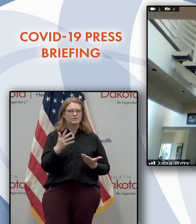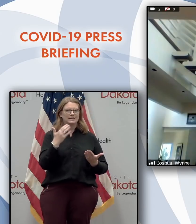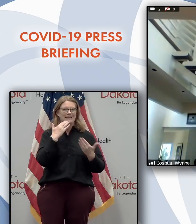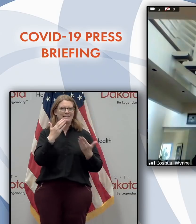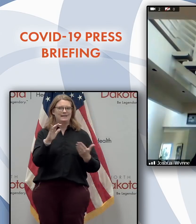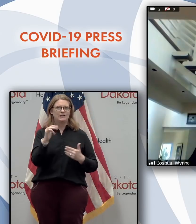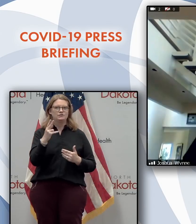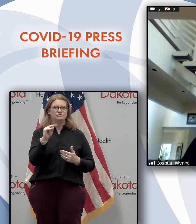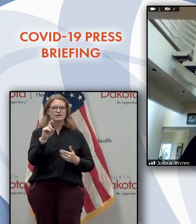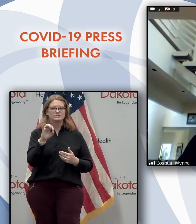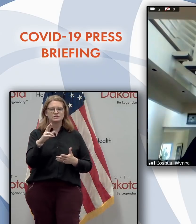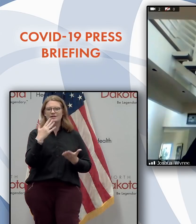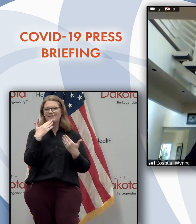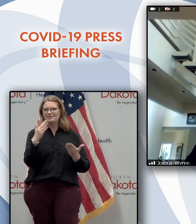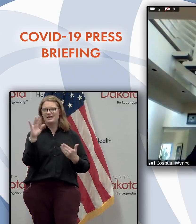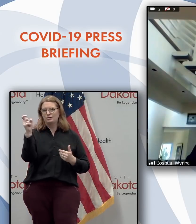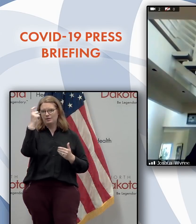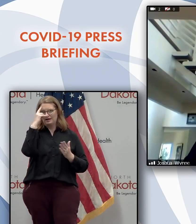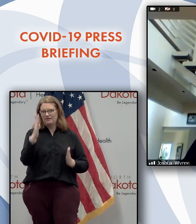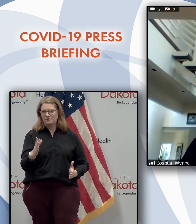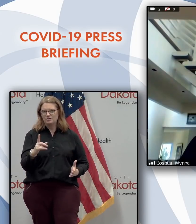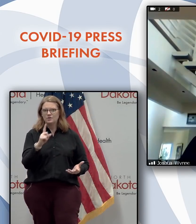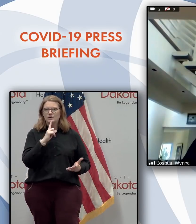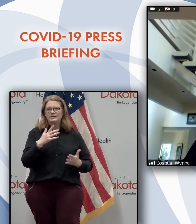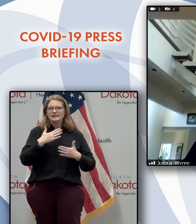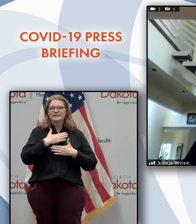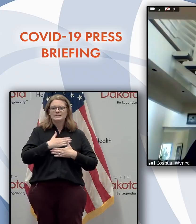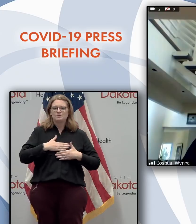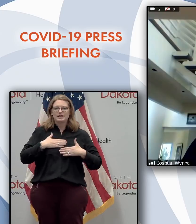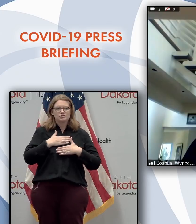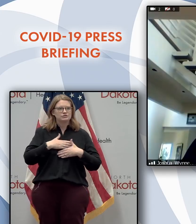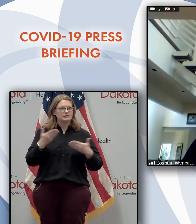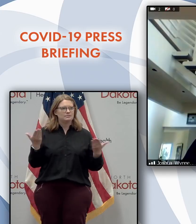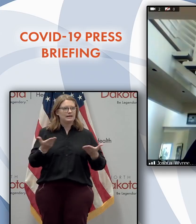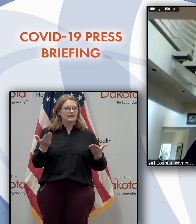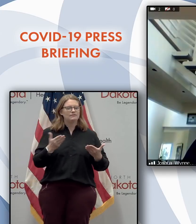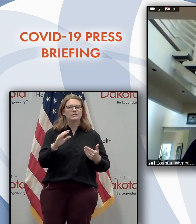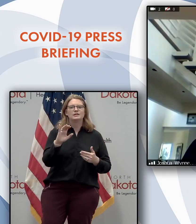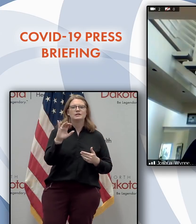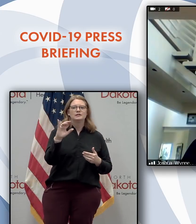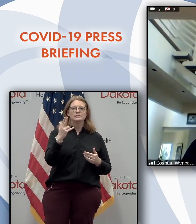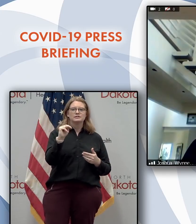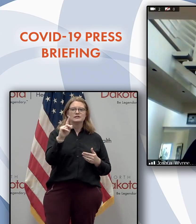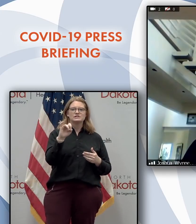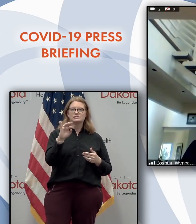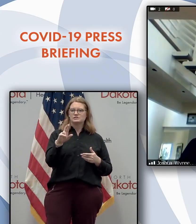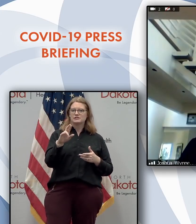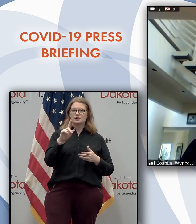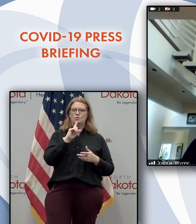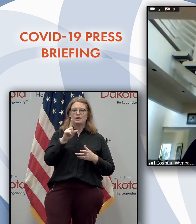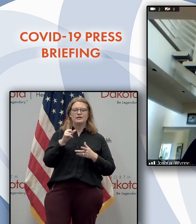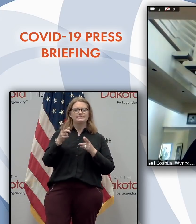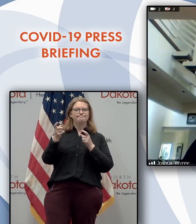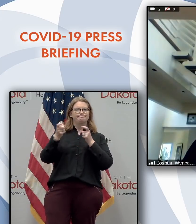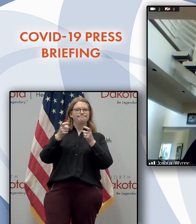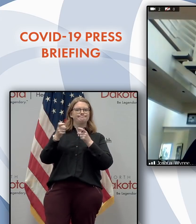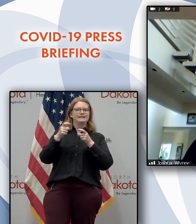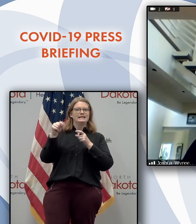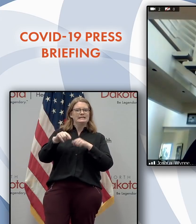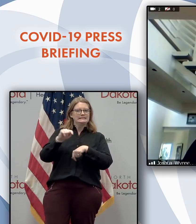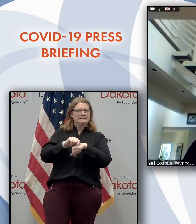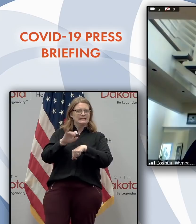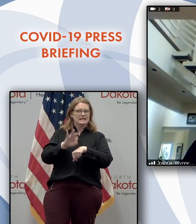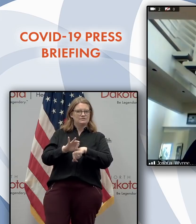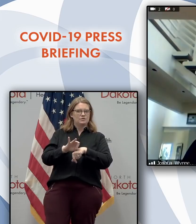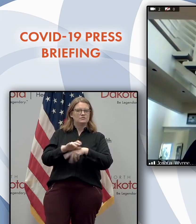you, Chancellor. Thank you, Governor. It's a pleasure to be with you. The Chancellor asked me to head up this task force, and basically the